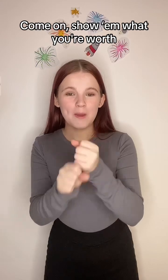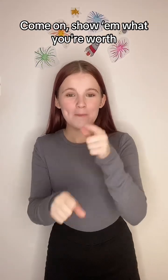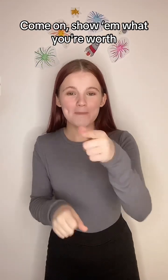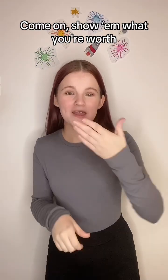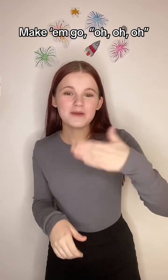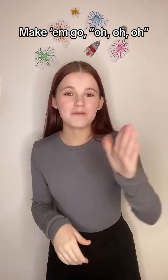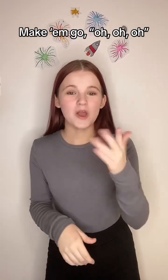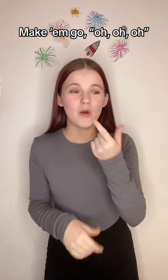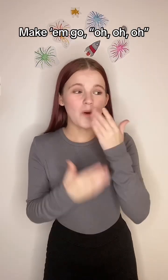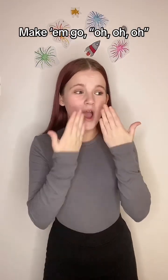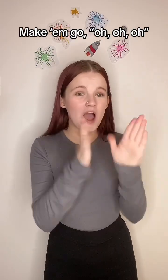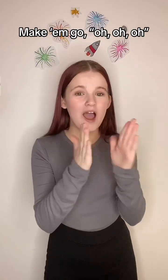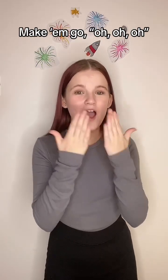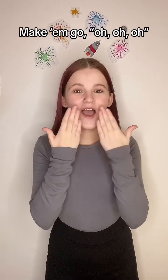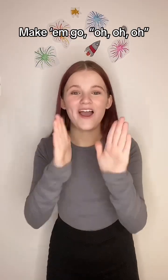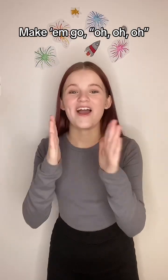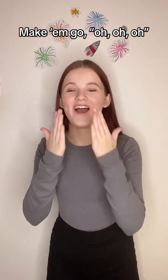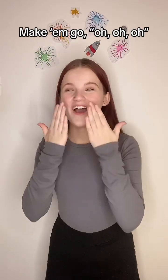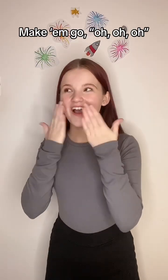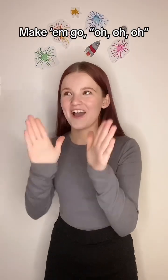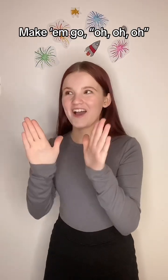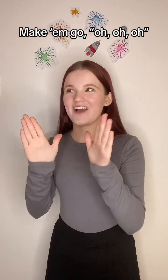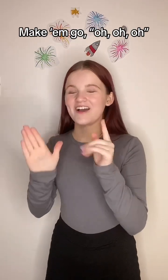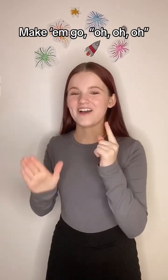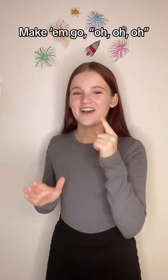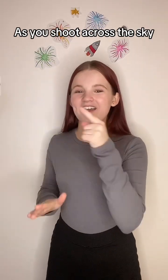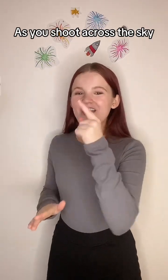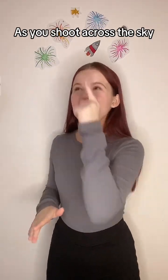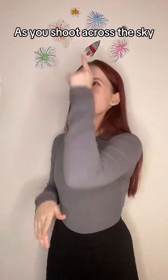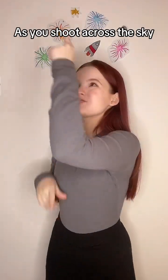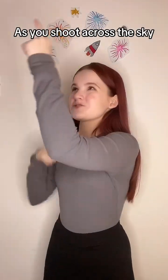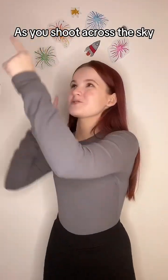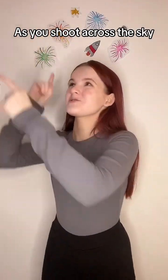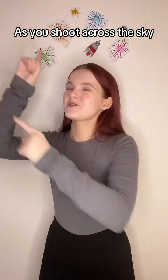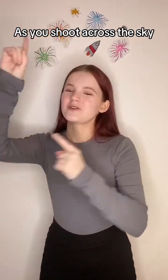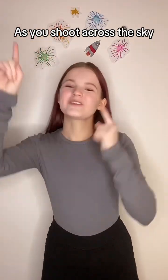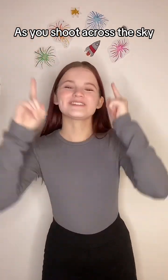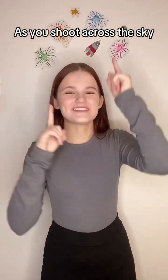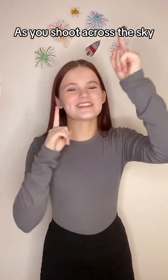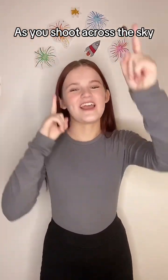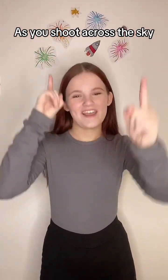Make em go ah ah ah ah. As you shoot across the sky.